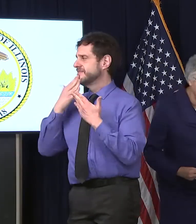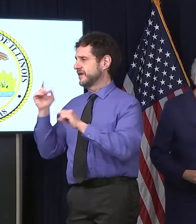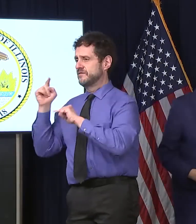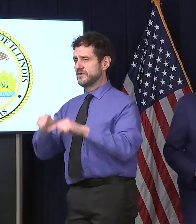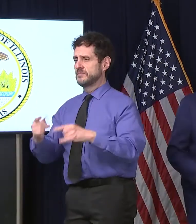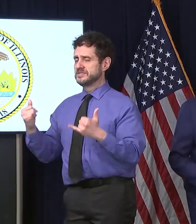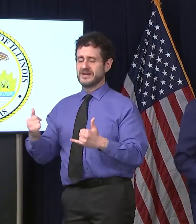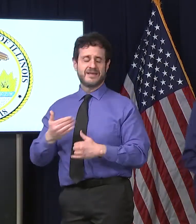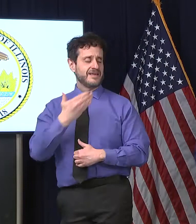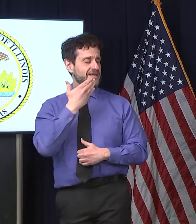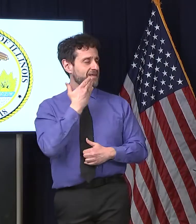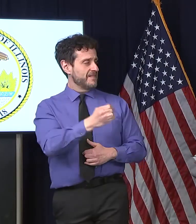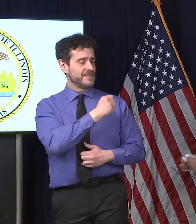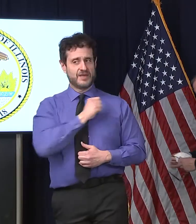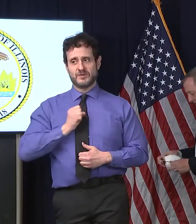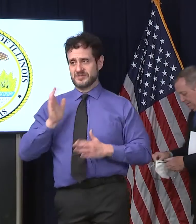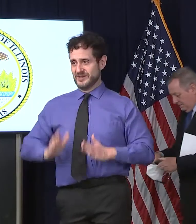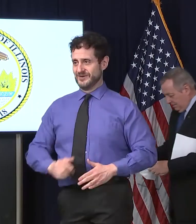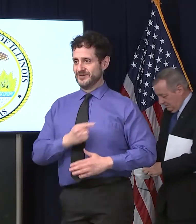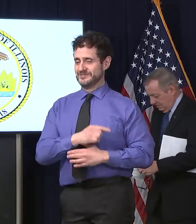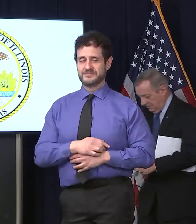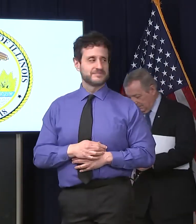Senator.